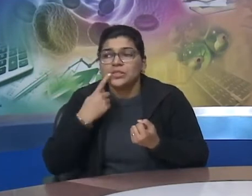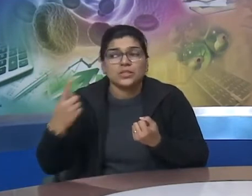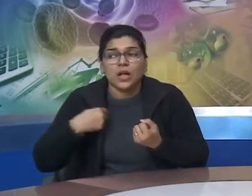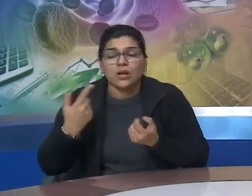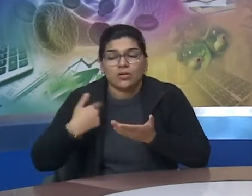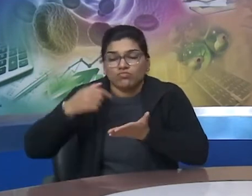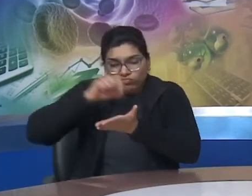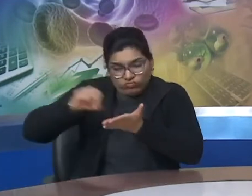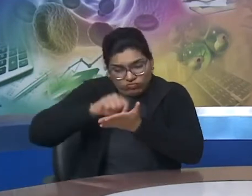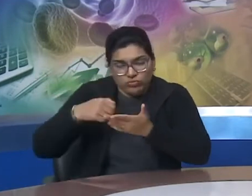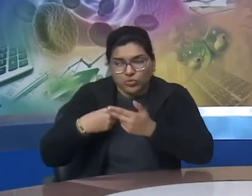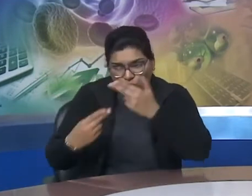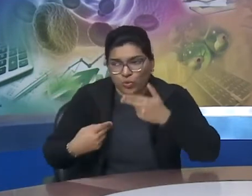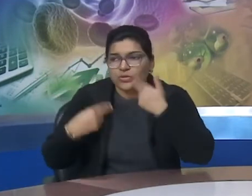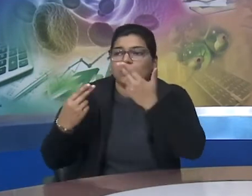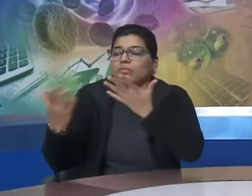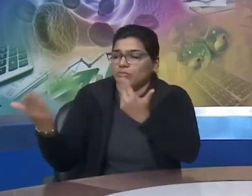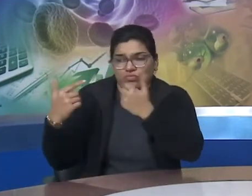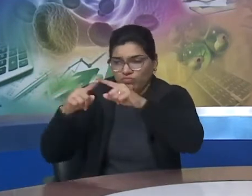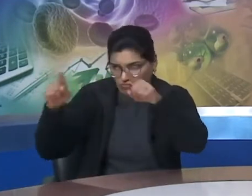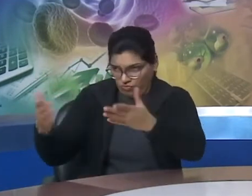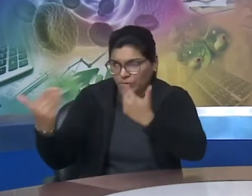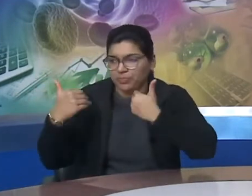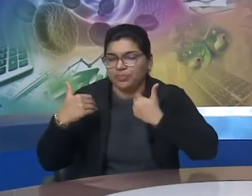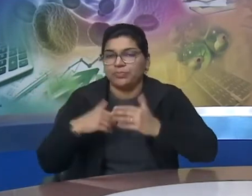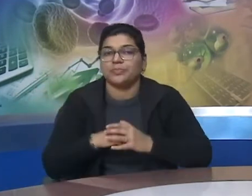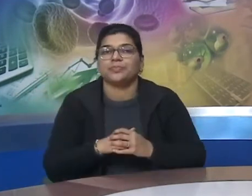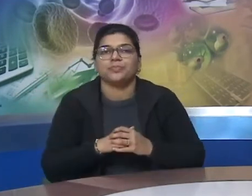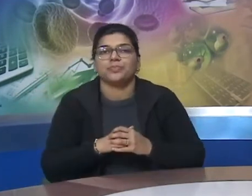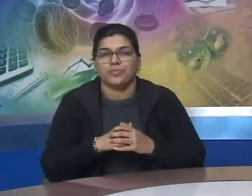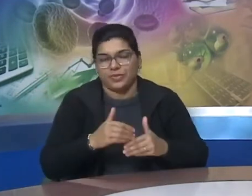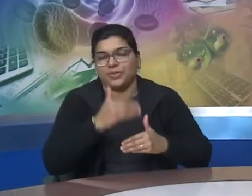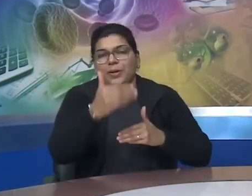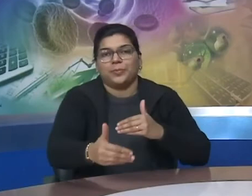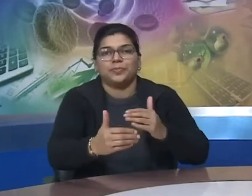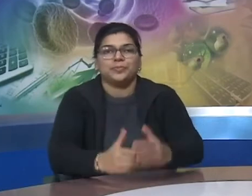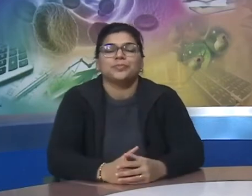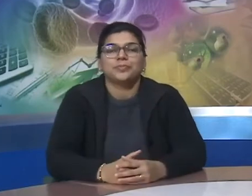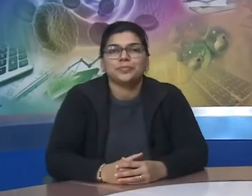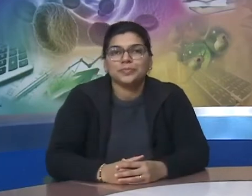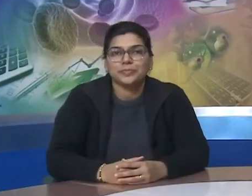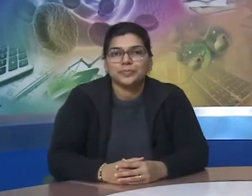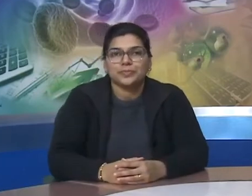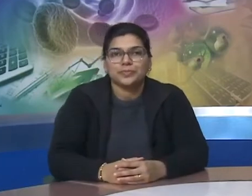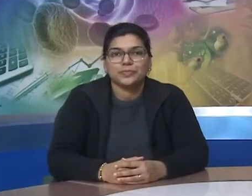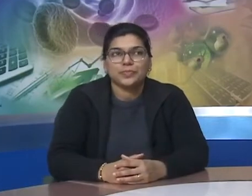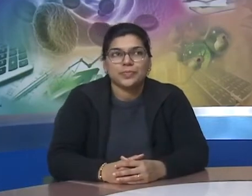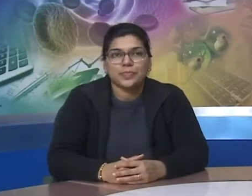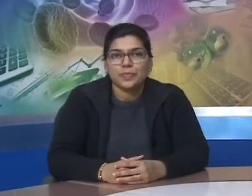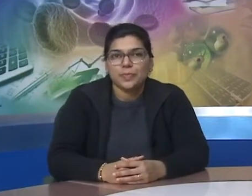All right, give me a piece of paper. Tell me what to write.